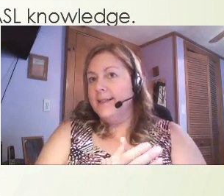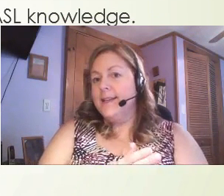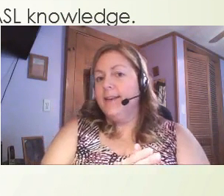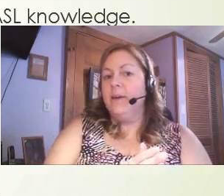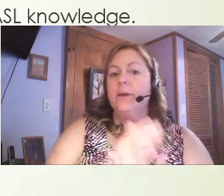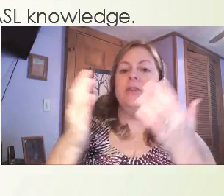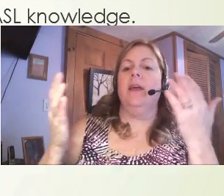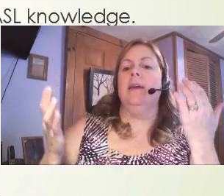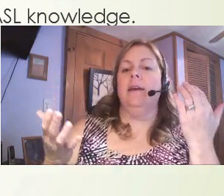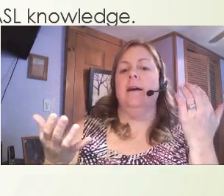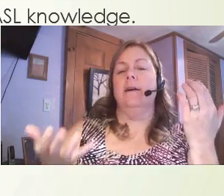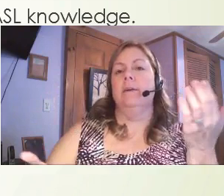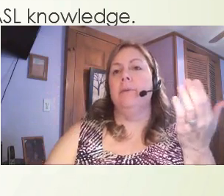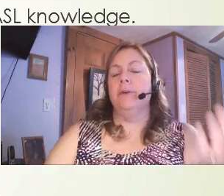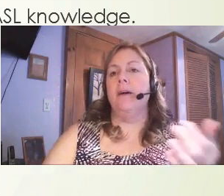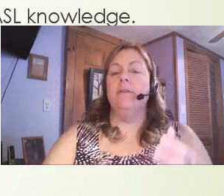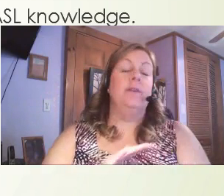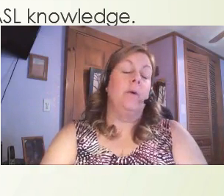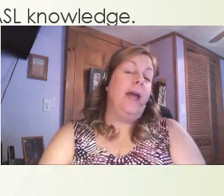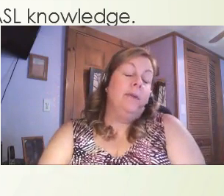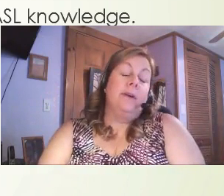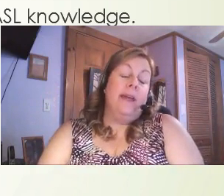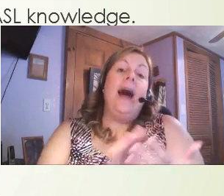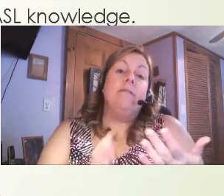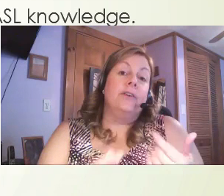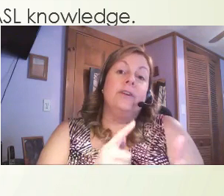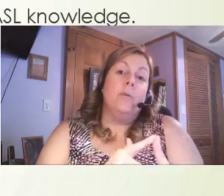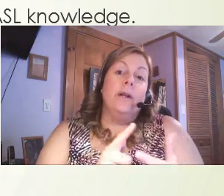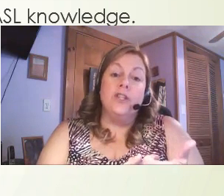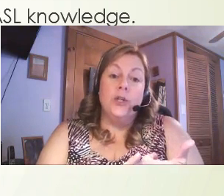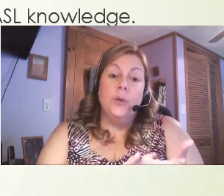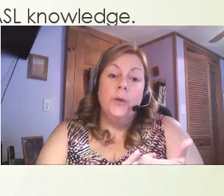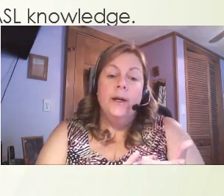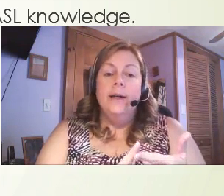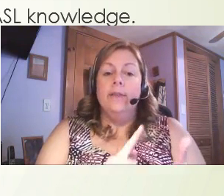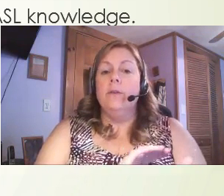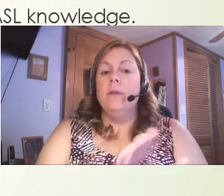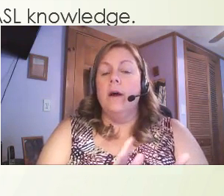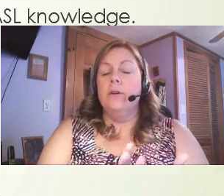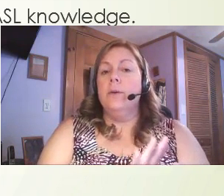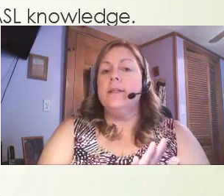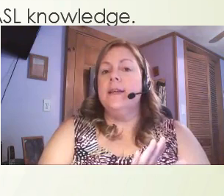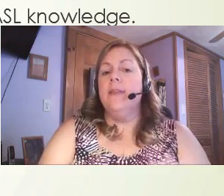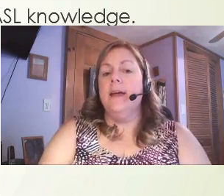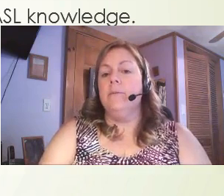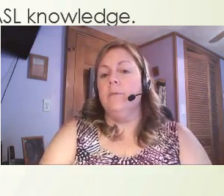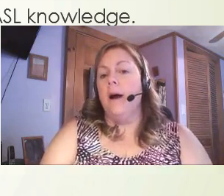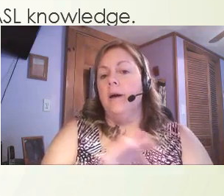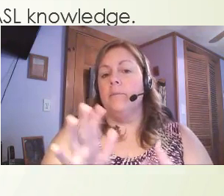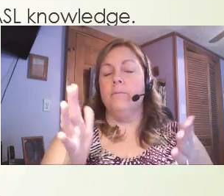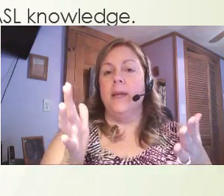rank in sign language. They are going to build off of the vocabulary they have learned in 1 and 2 the units, and